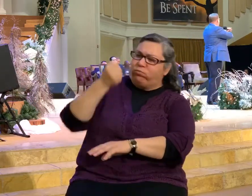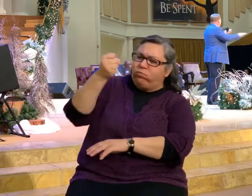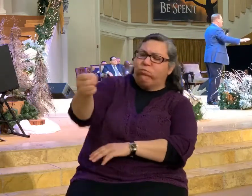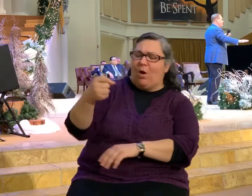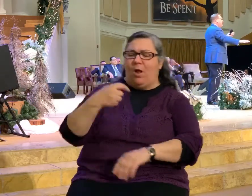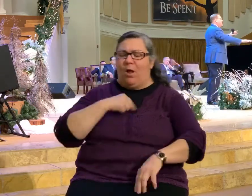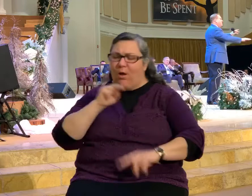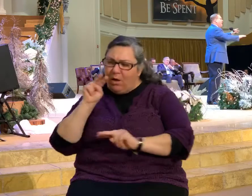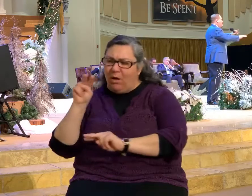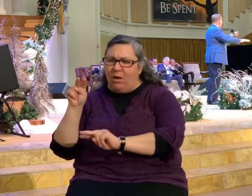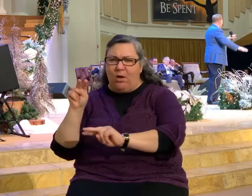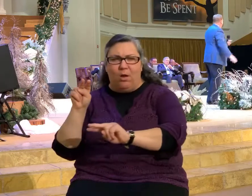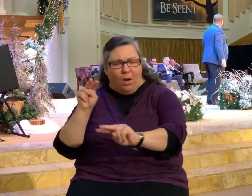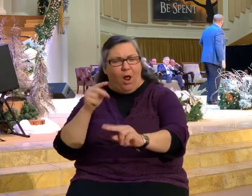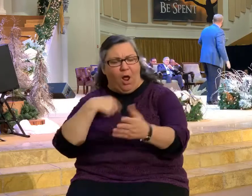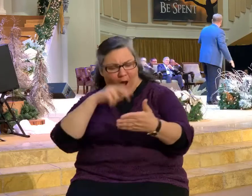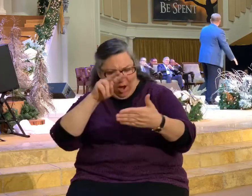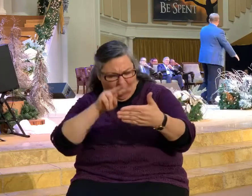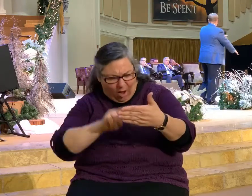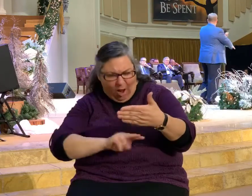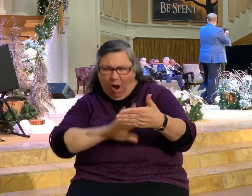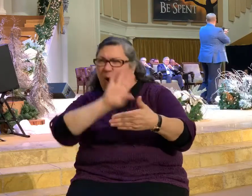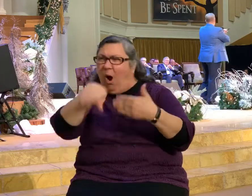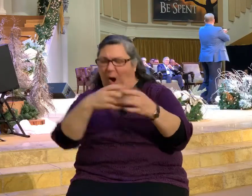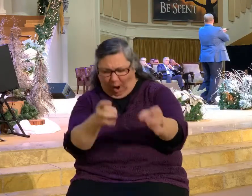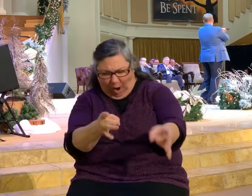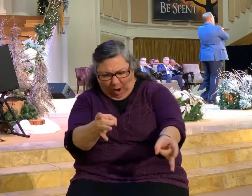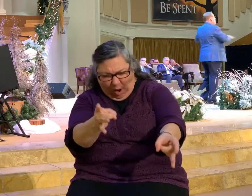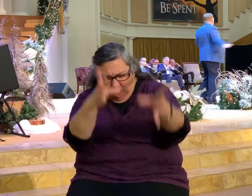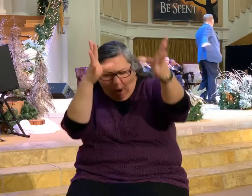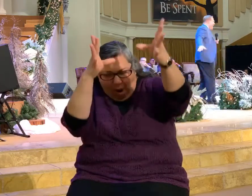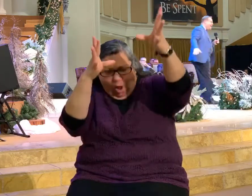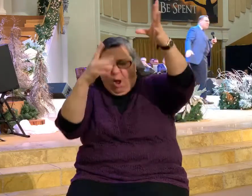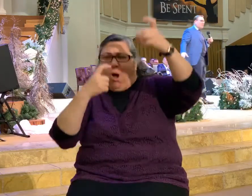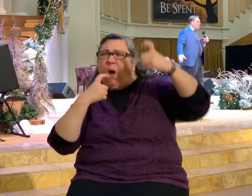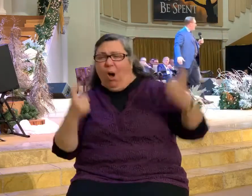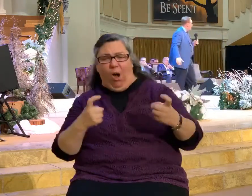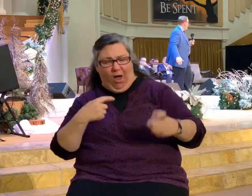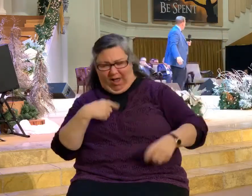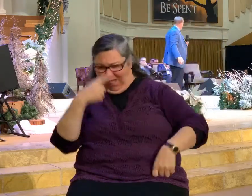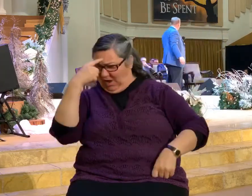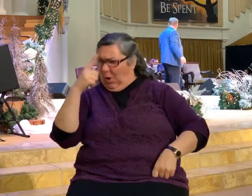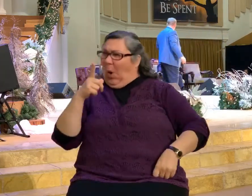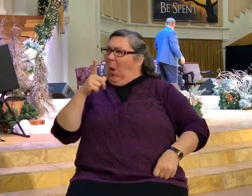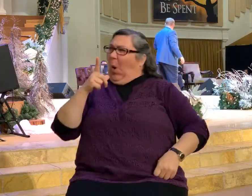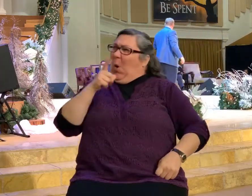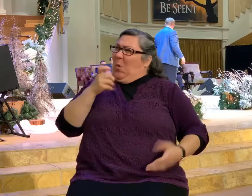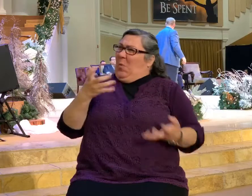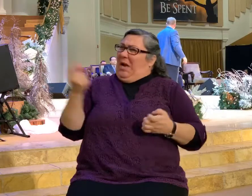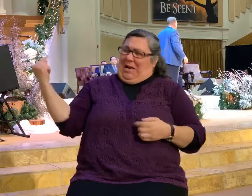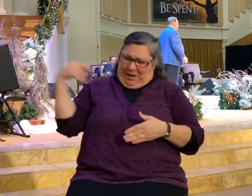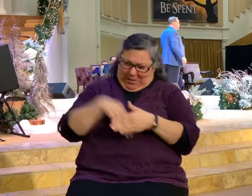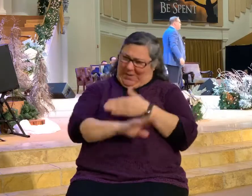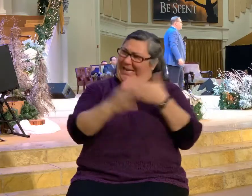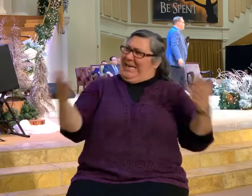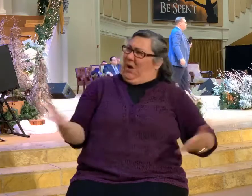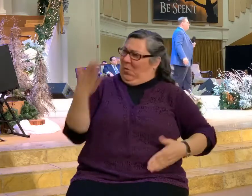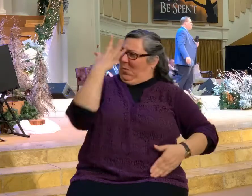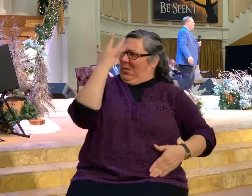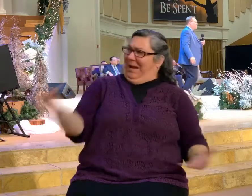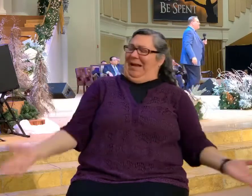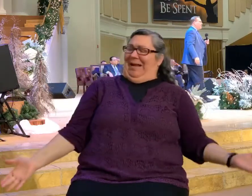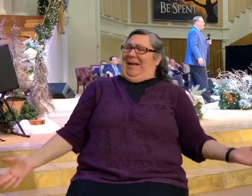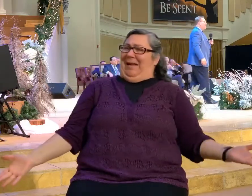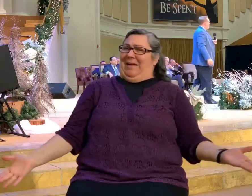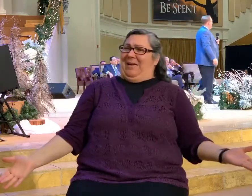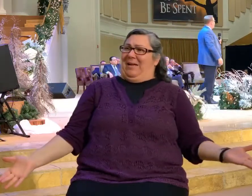about the debauchery and the immorality, I thought, my God, who in their right mind would want to come to this crazy place?